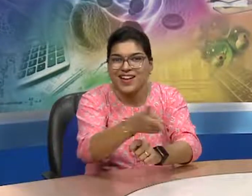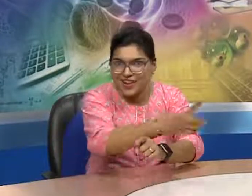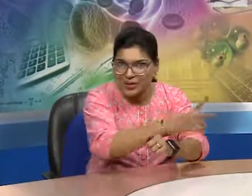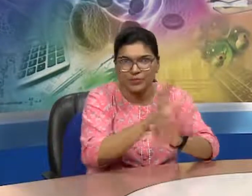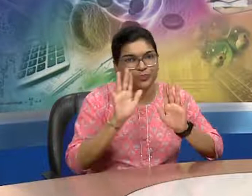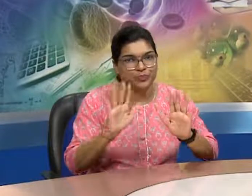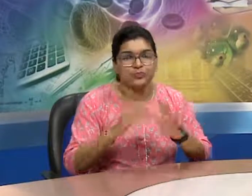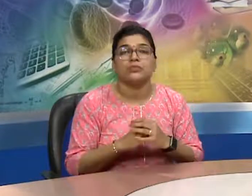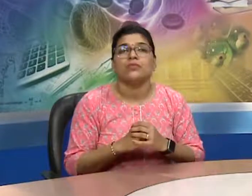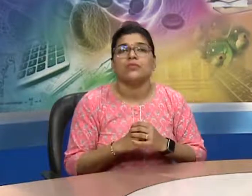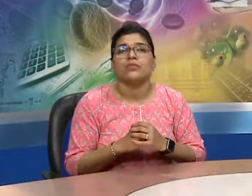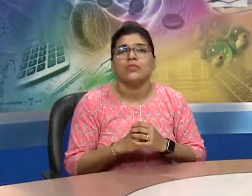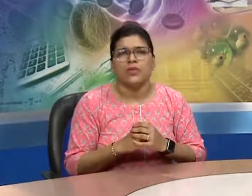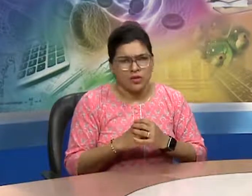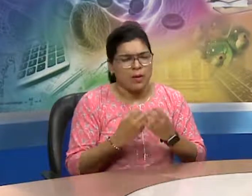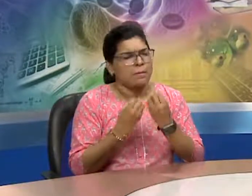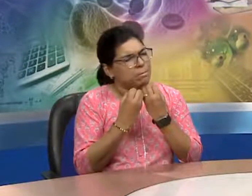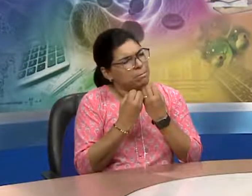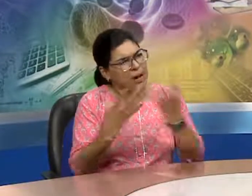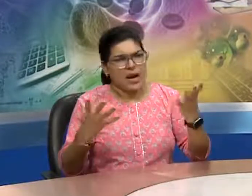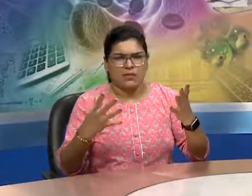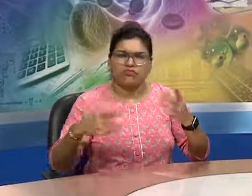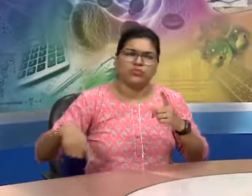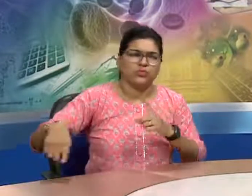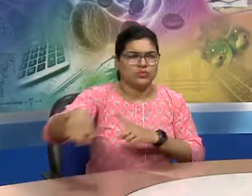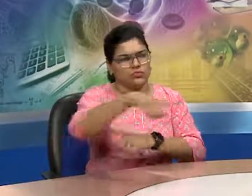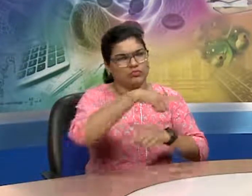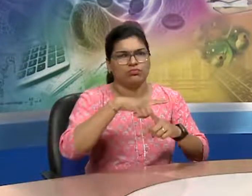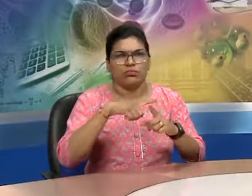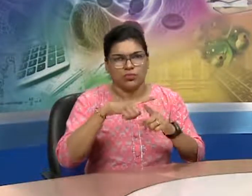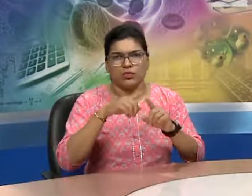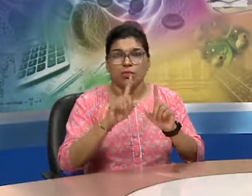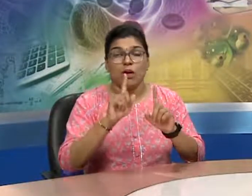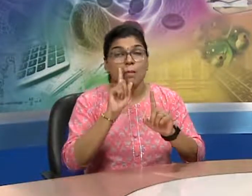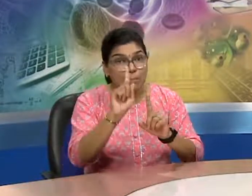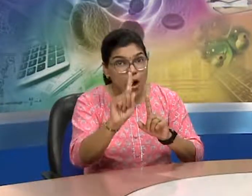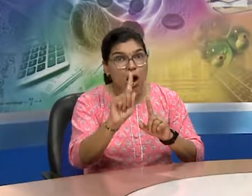species. While many species share the habitat,